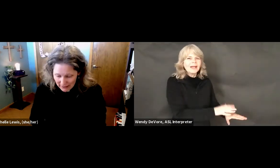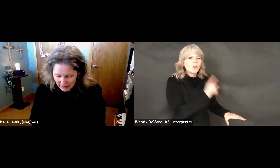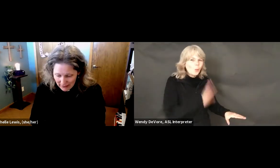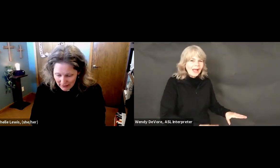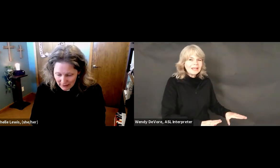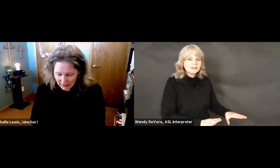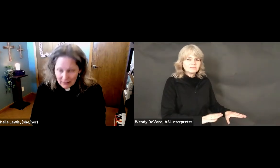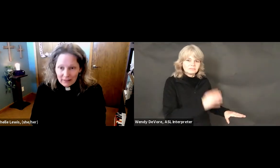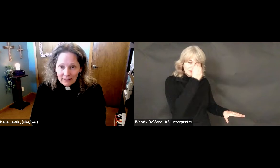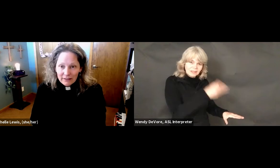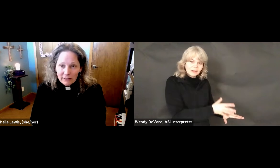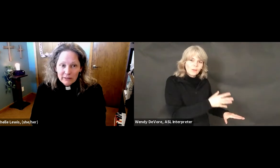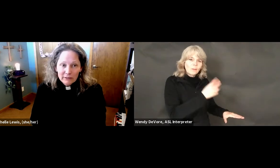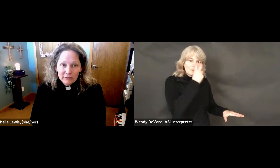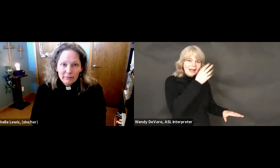quiet.